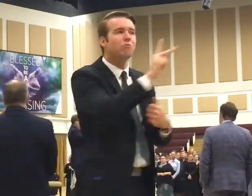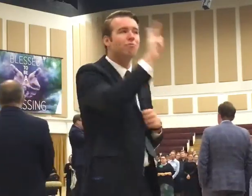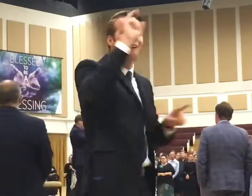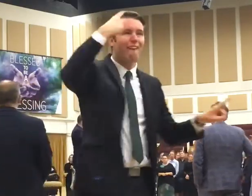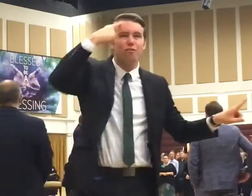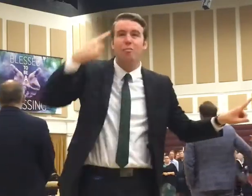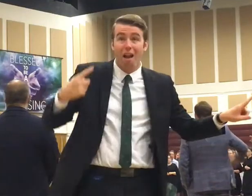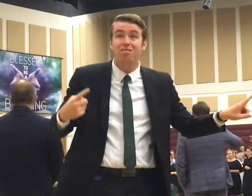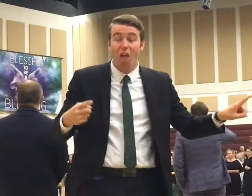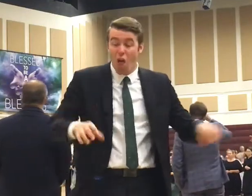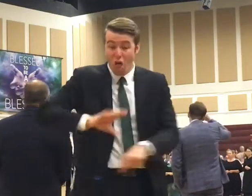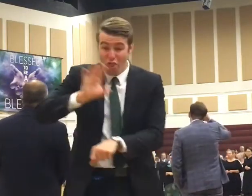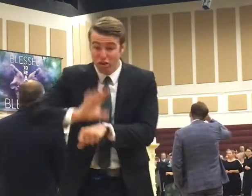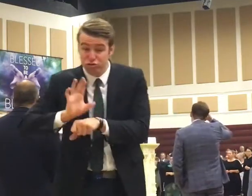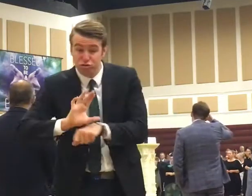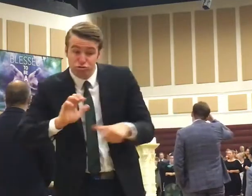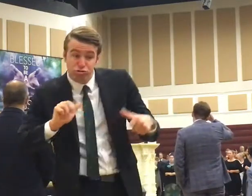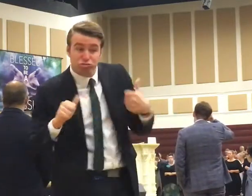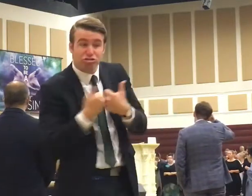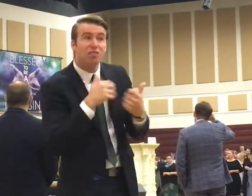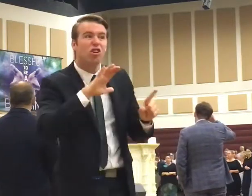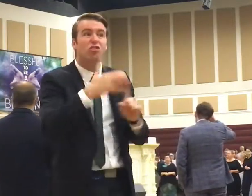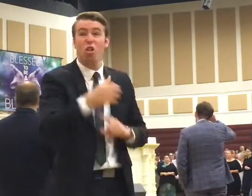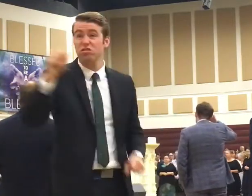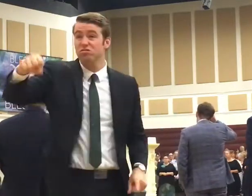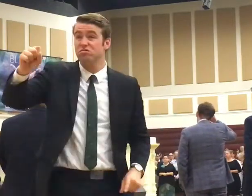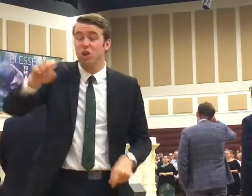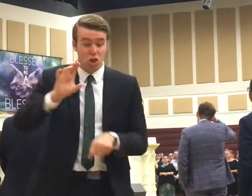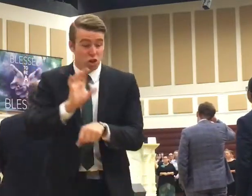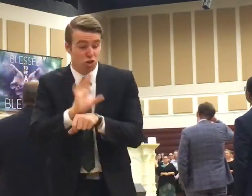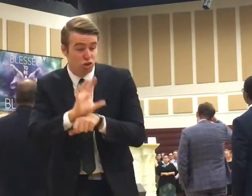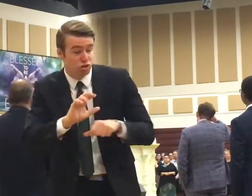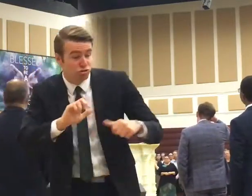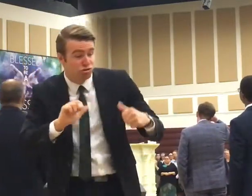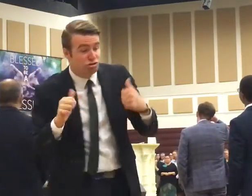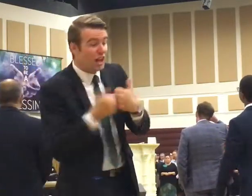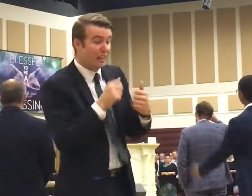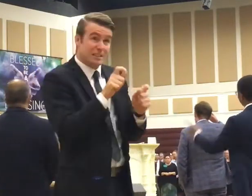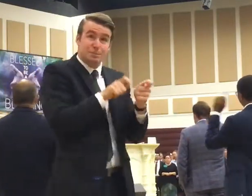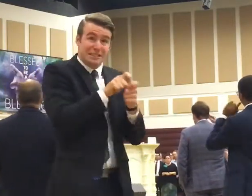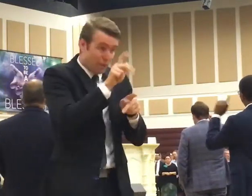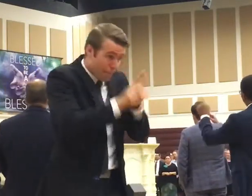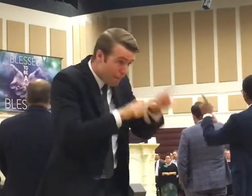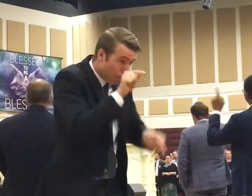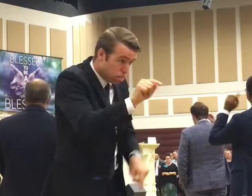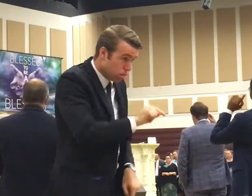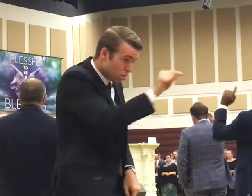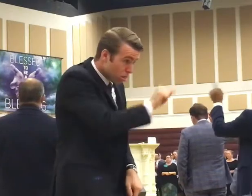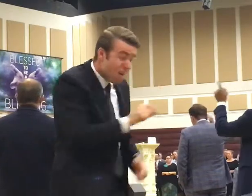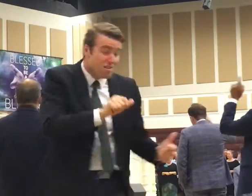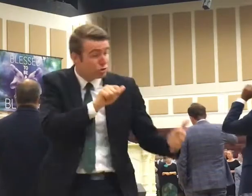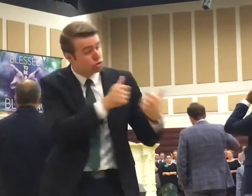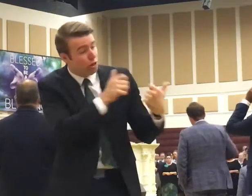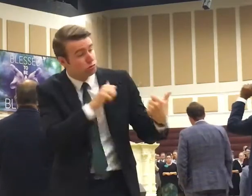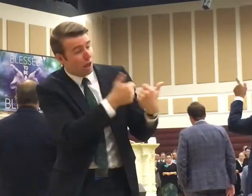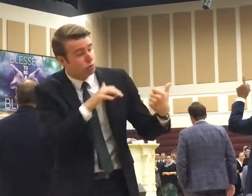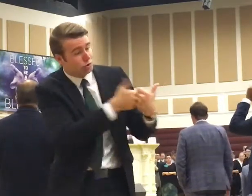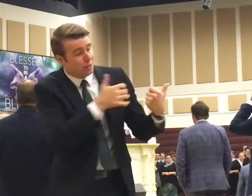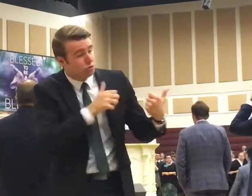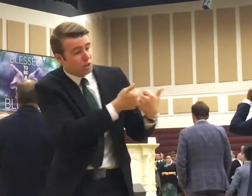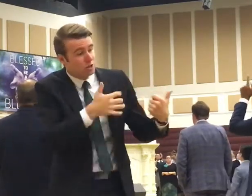church challenges culture. The church challenges individuals. It challenges everything because